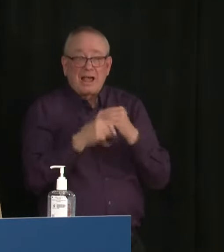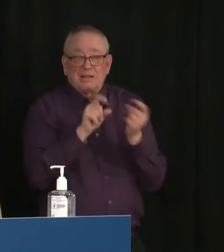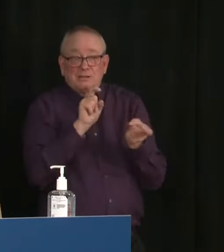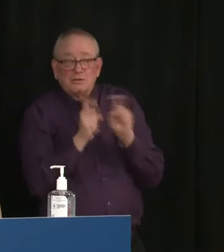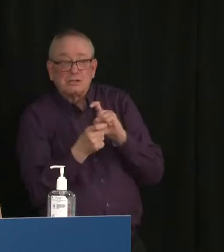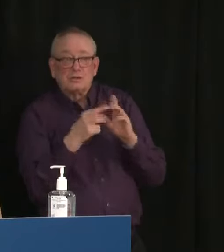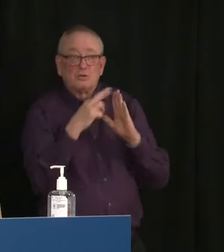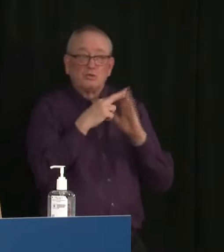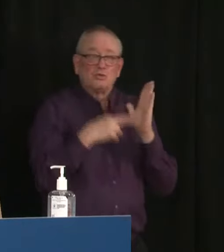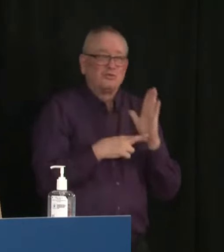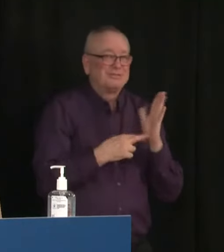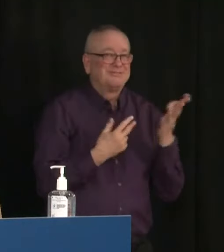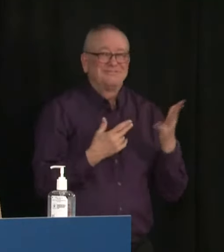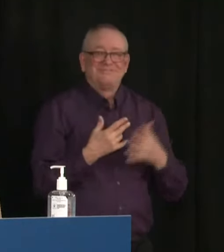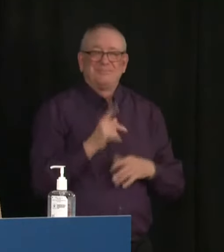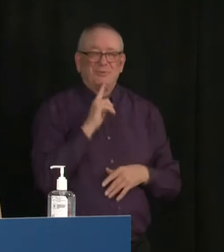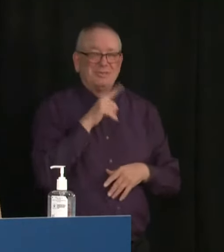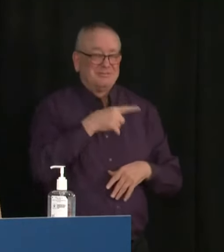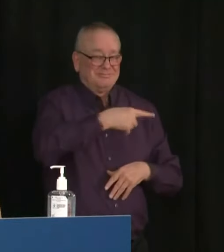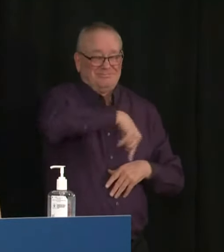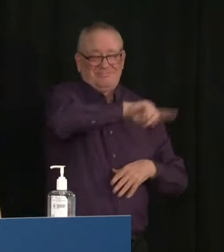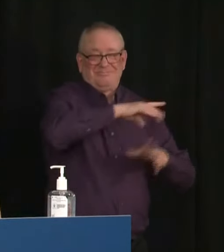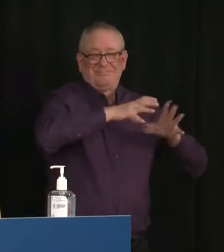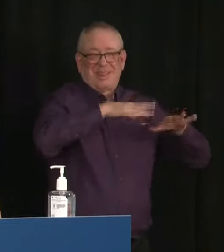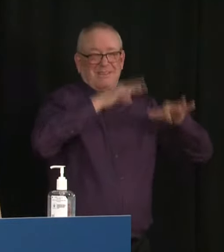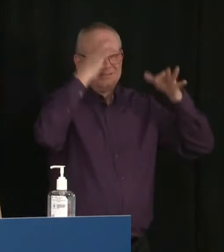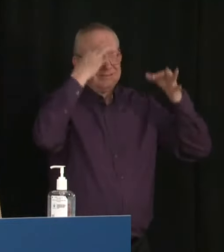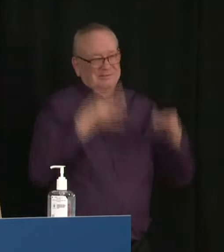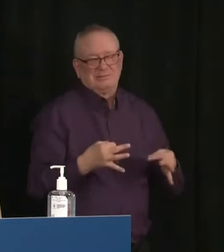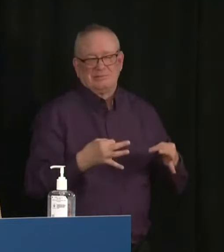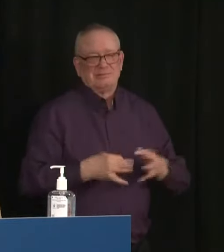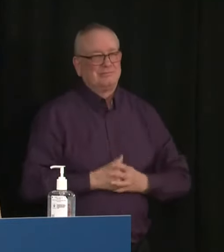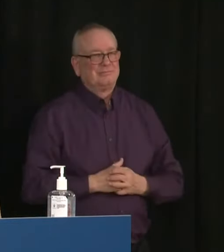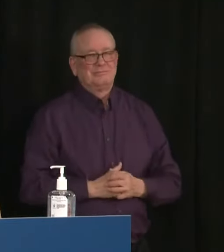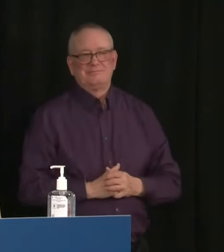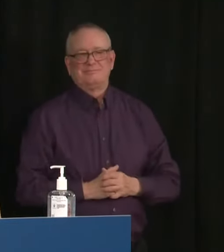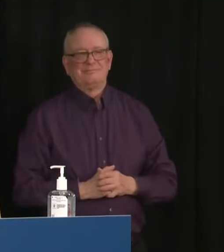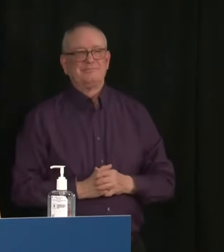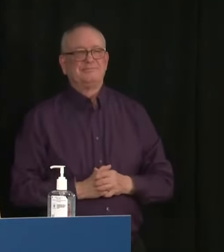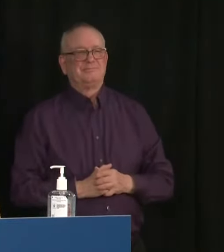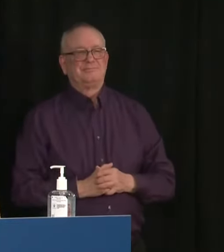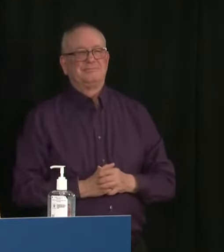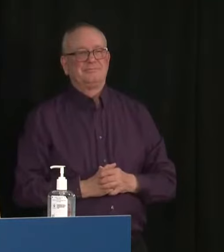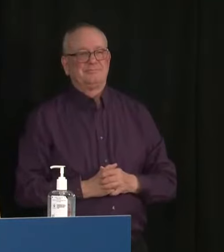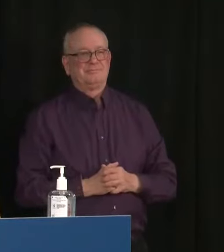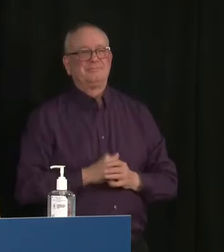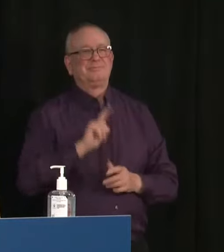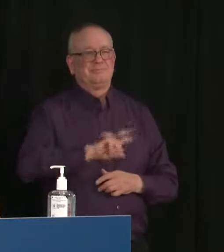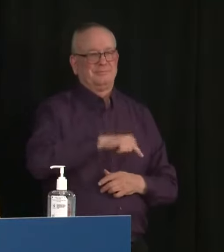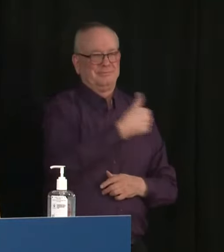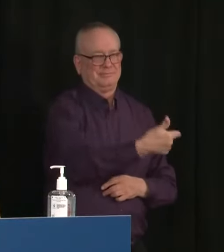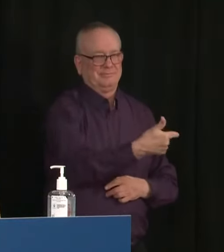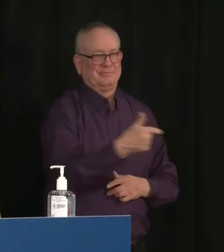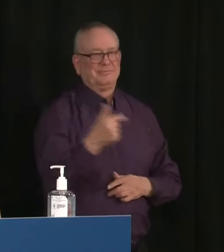yet. Operator, could you put through the next caller, please? Julia Wong, Global News.